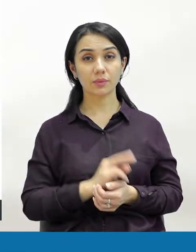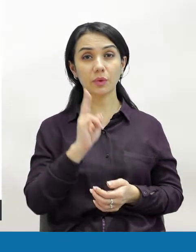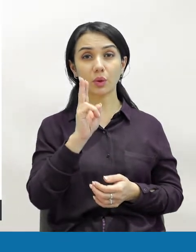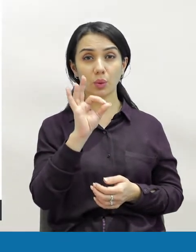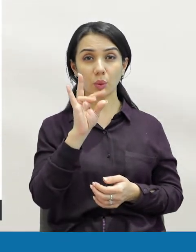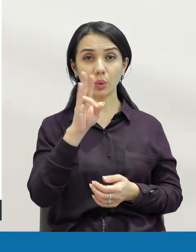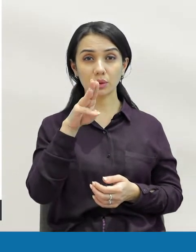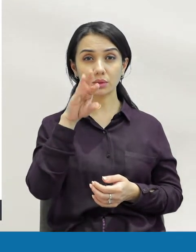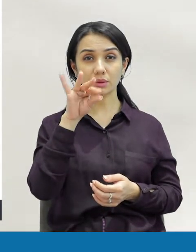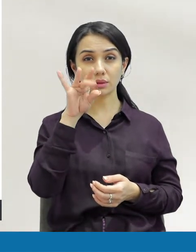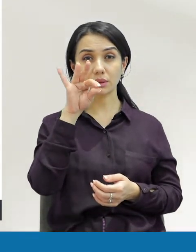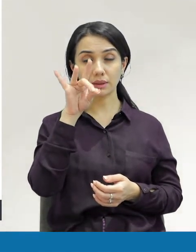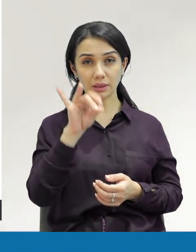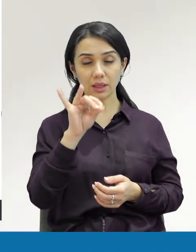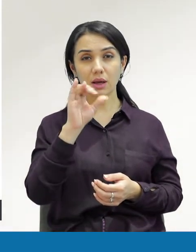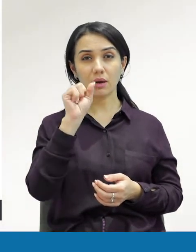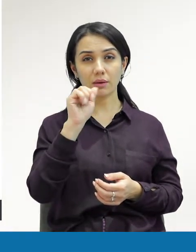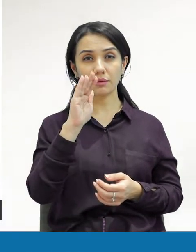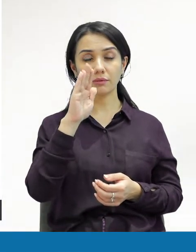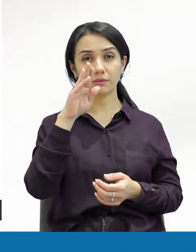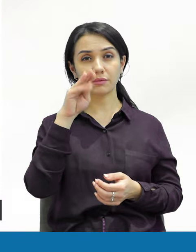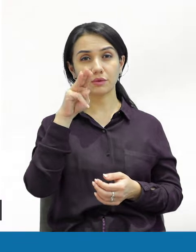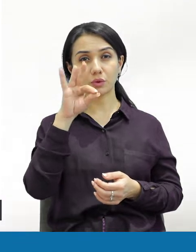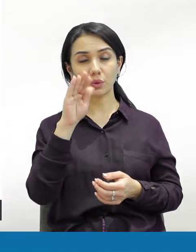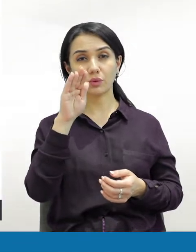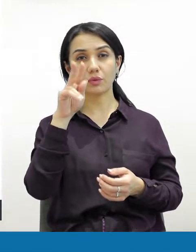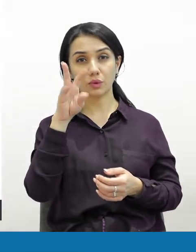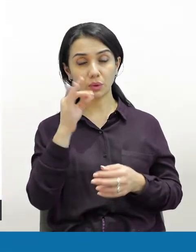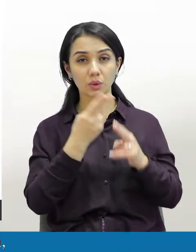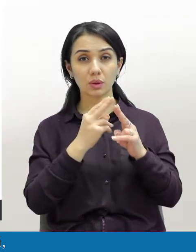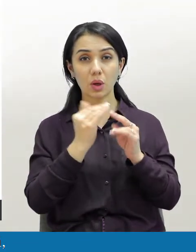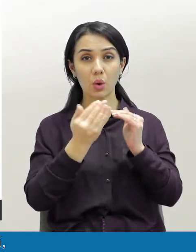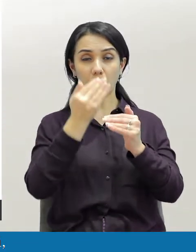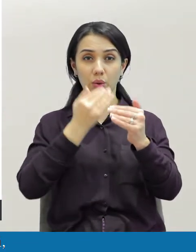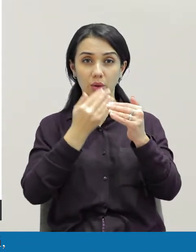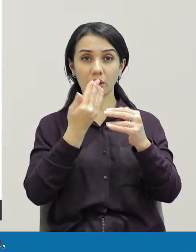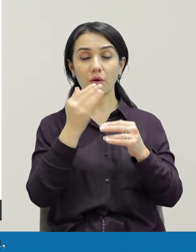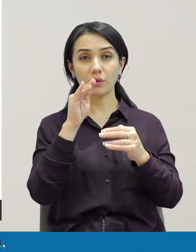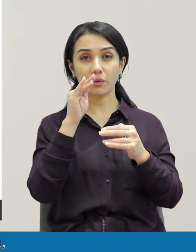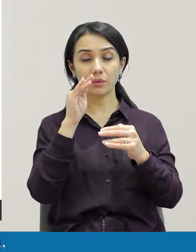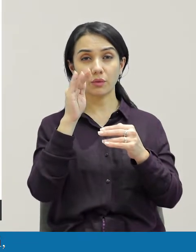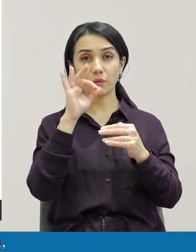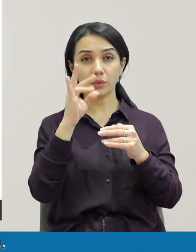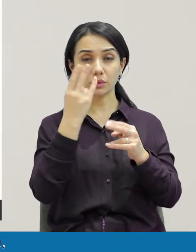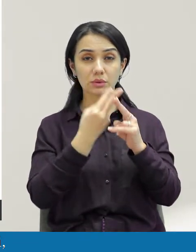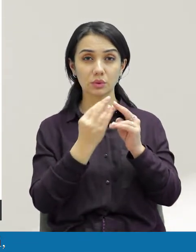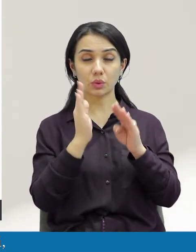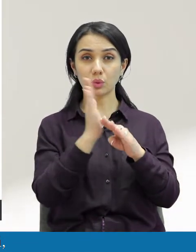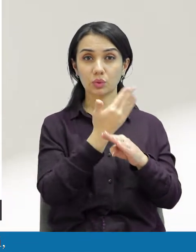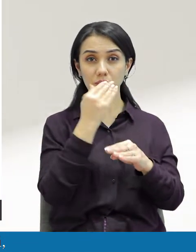Reel, Afterflow, Remove BG. Remove BG'ni o'rnatamiz, ya'ni orqa fonni o'chirib beradigan plugin